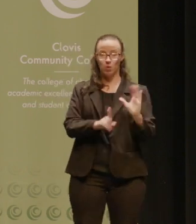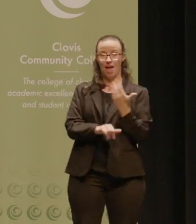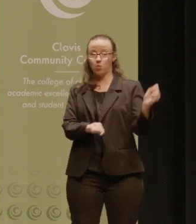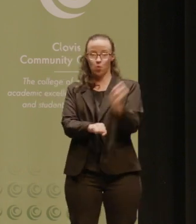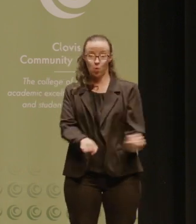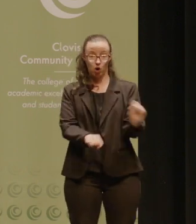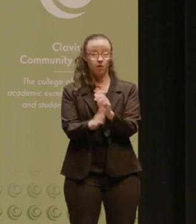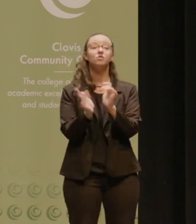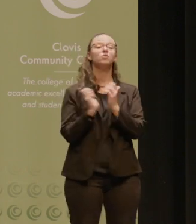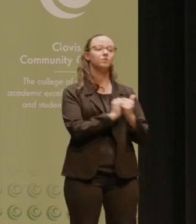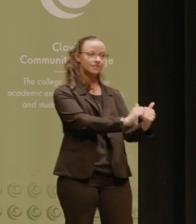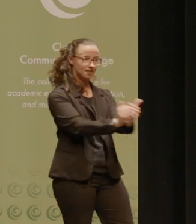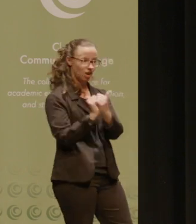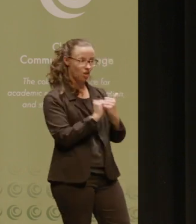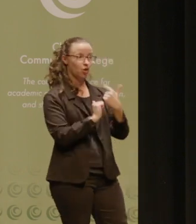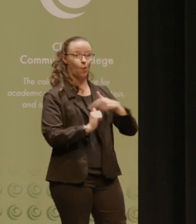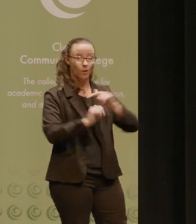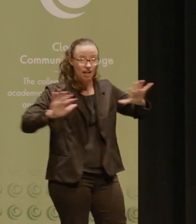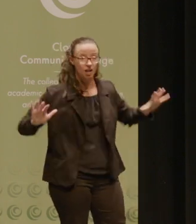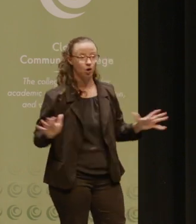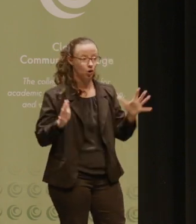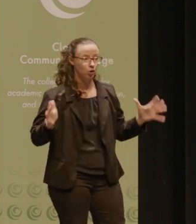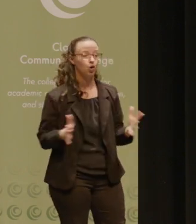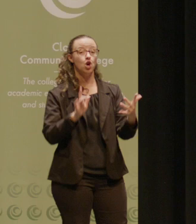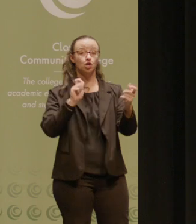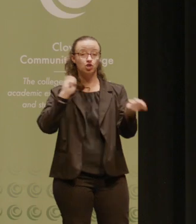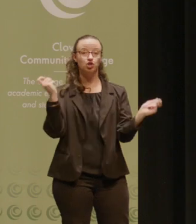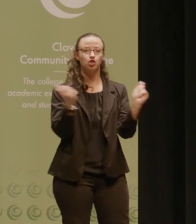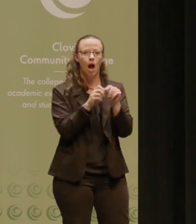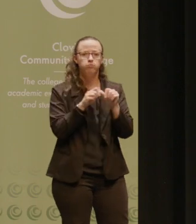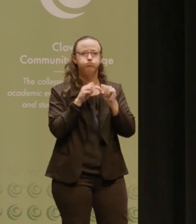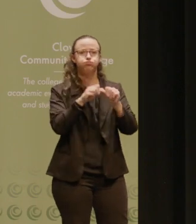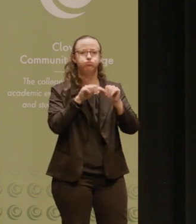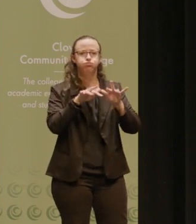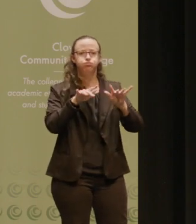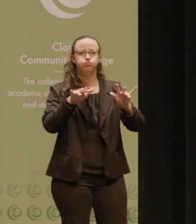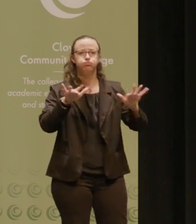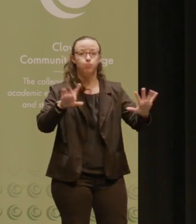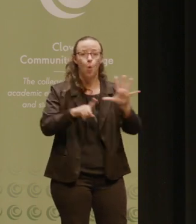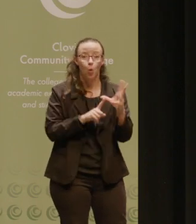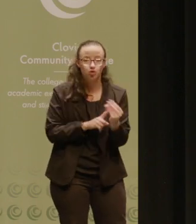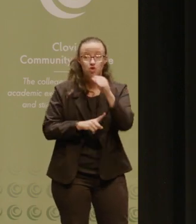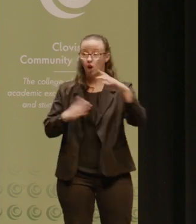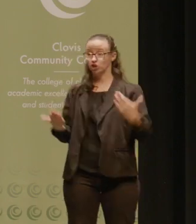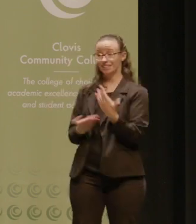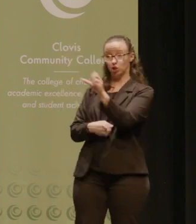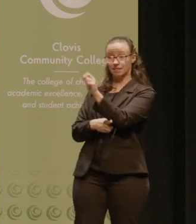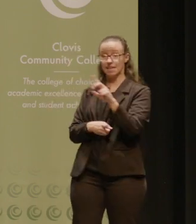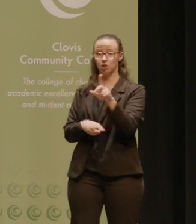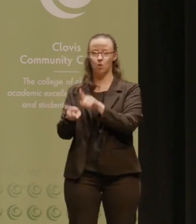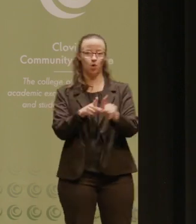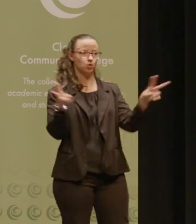And together, we are driving a durable change of culture, not only here at State Center, but in